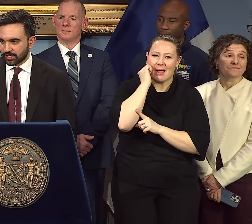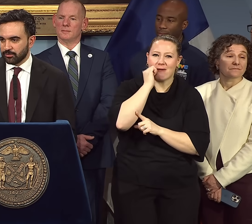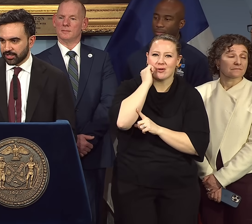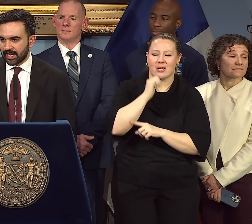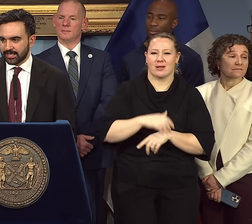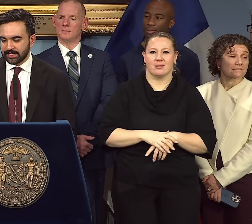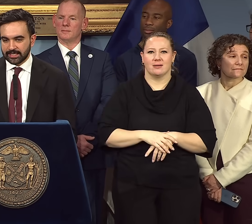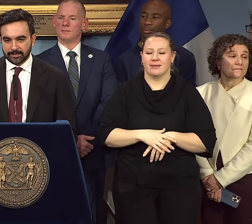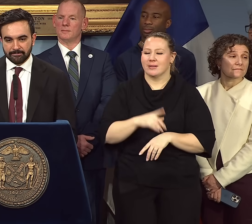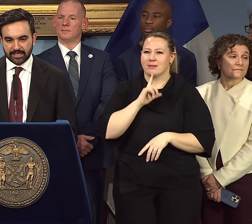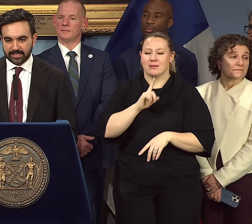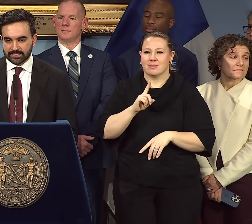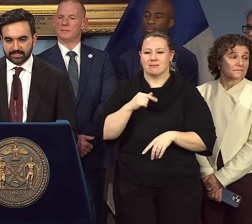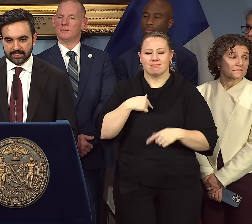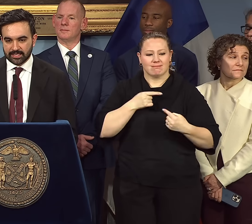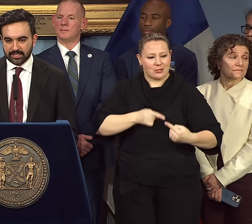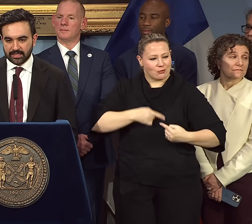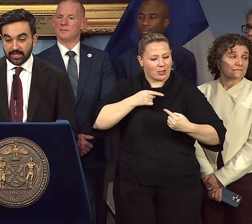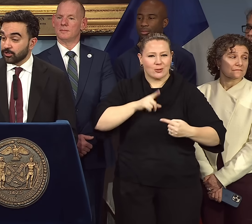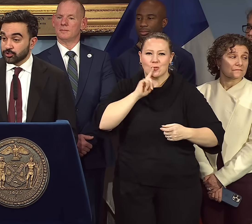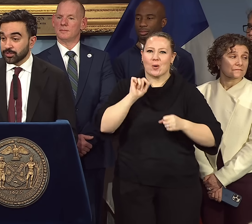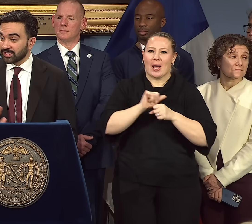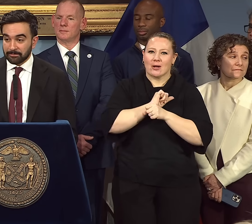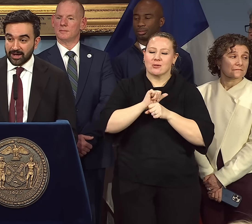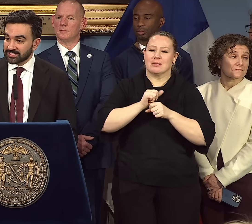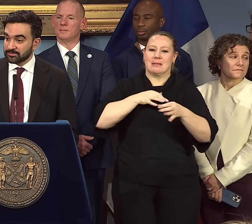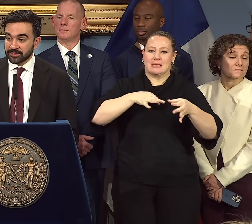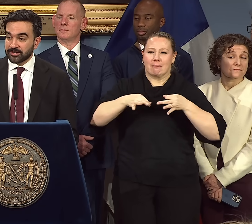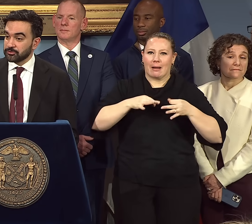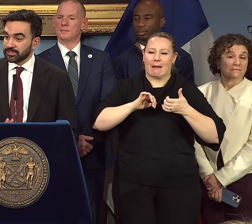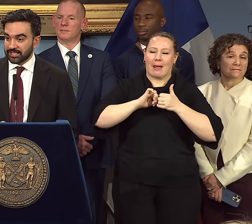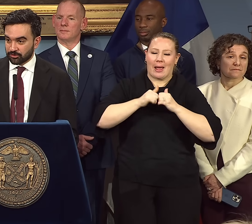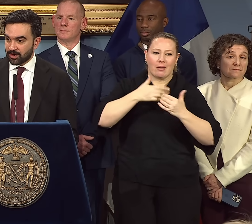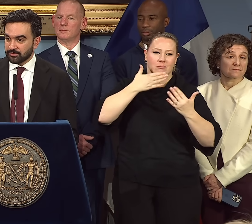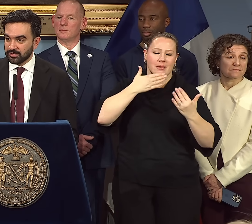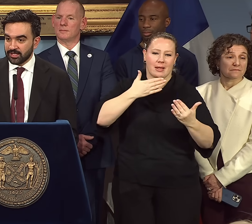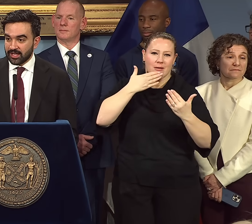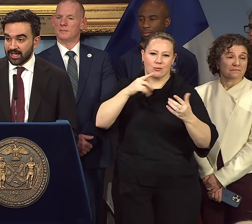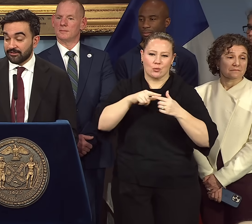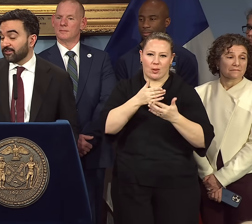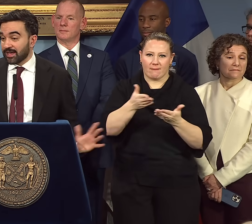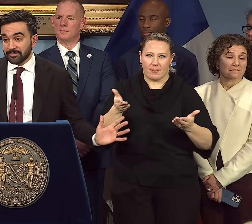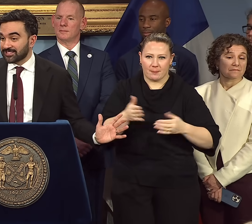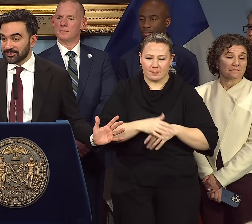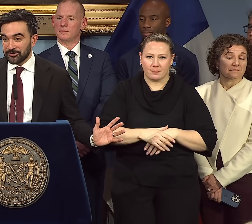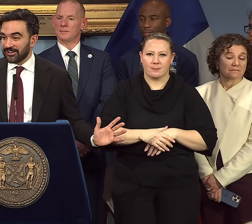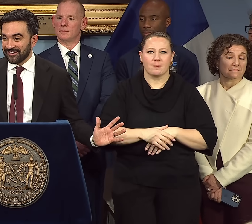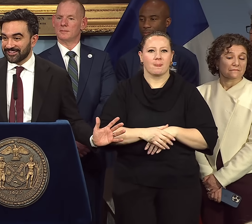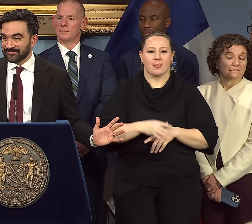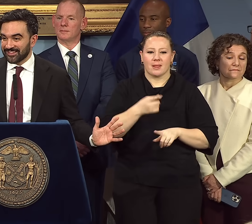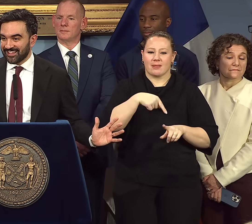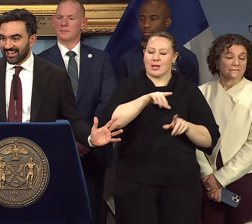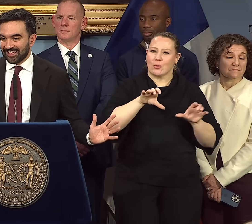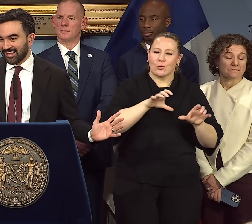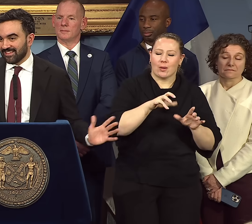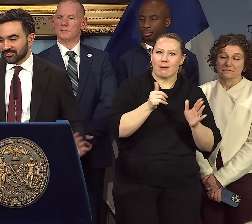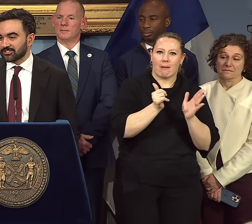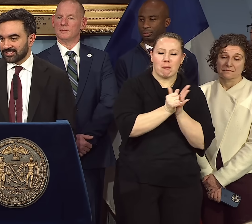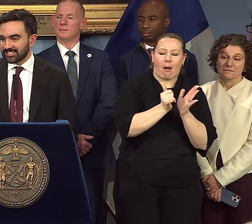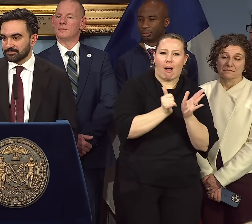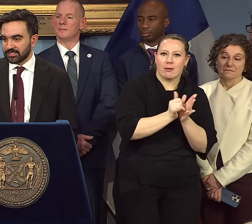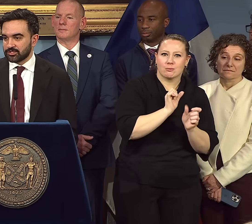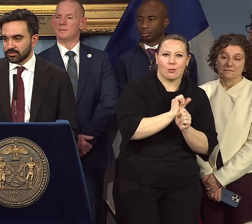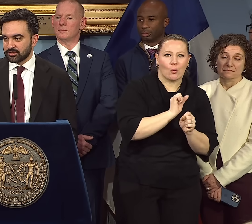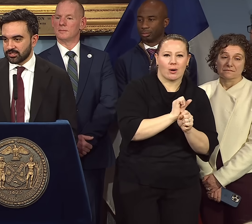can fully communicate it, because they are doing the impossible, they are doing the incredible, and for them, it's the ordinary. And that's